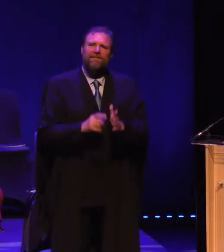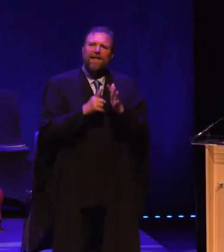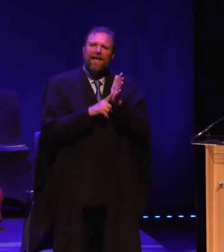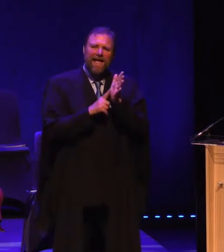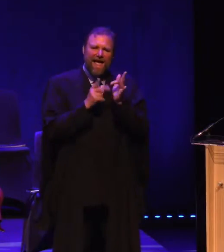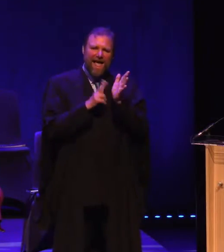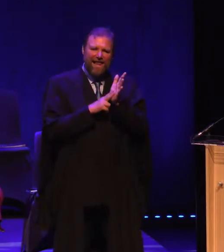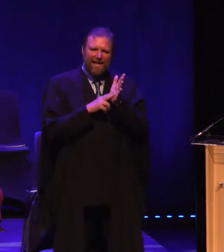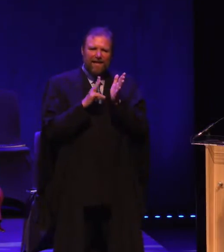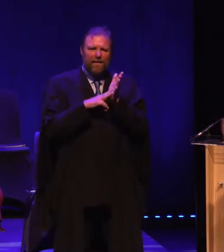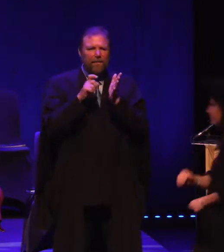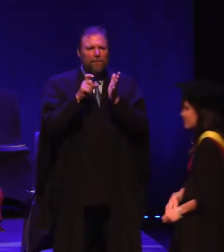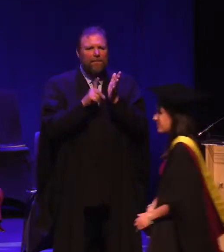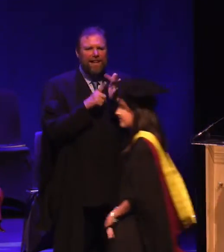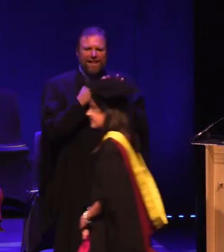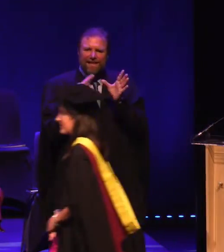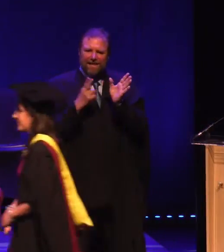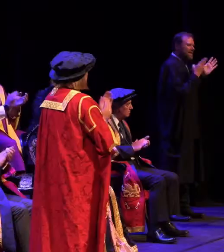Ellen McLean.